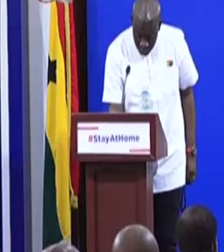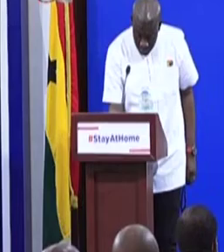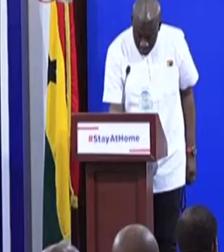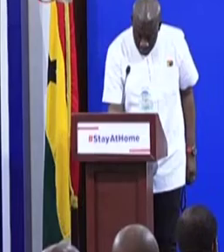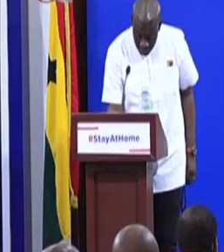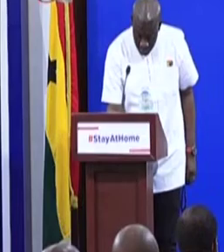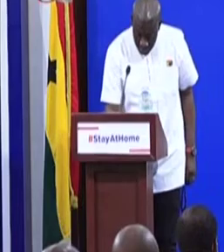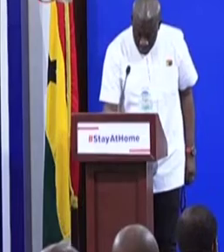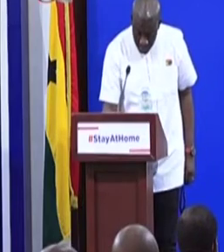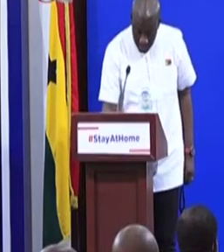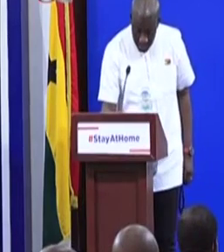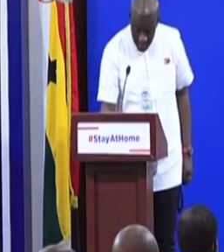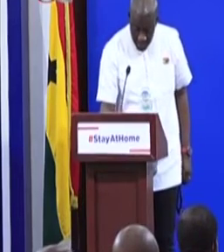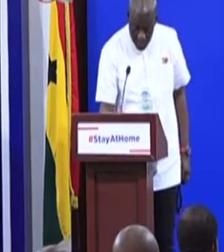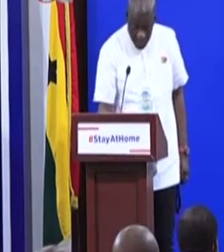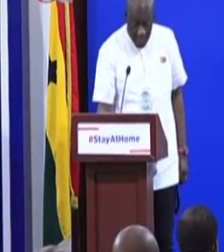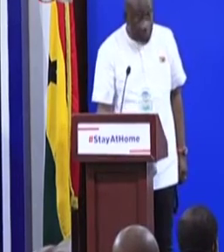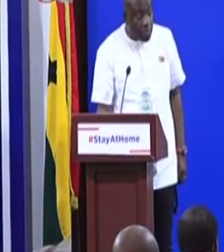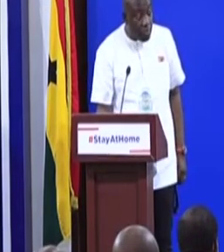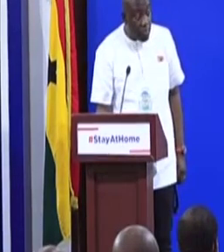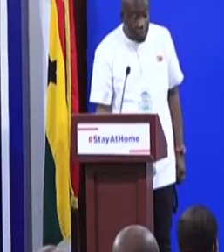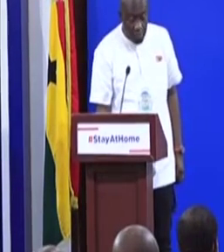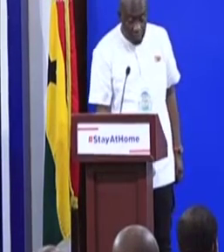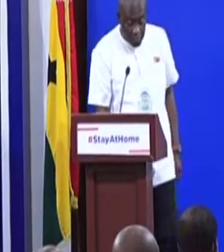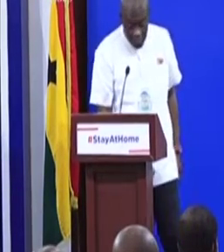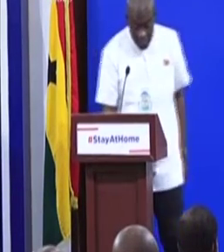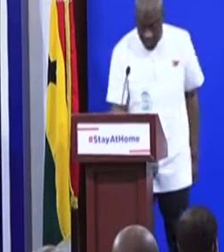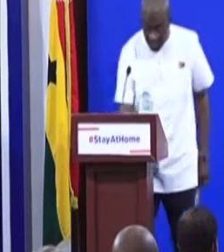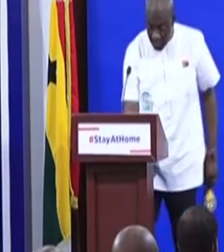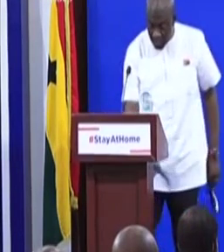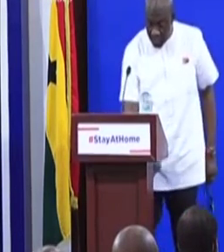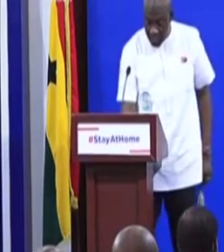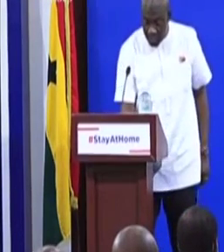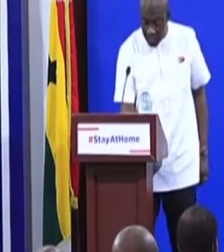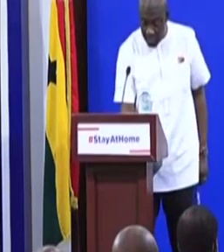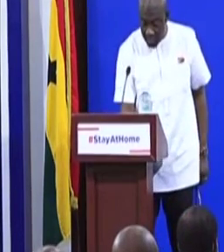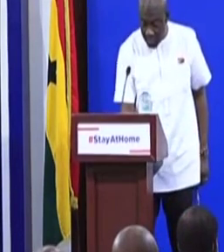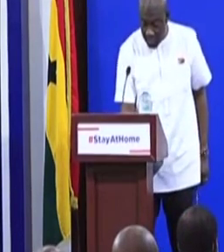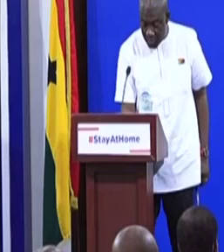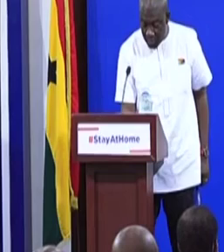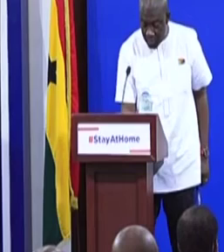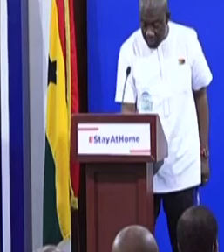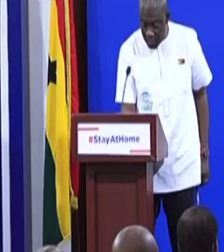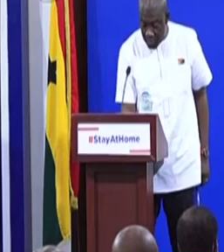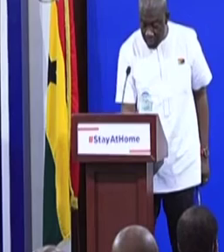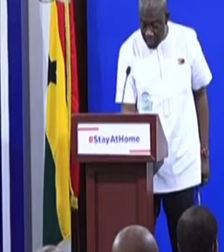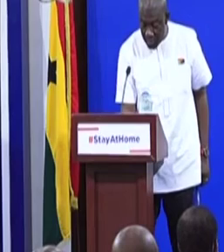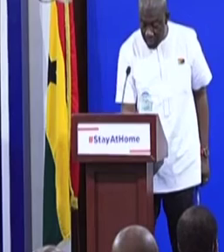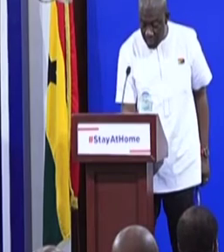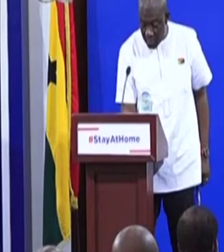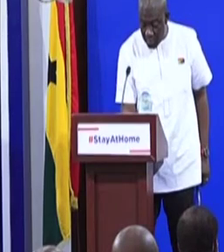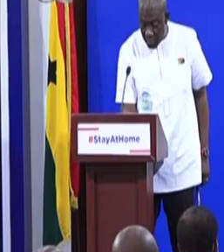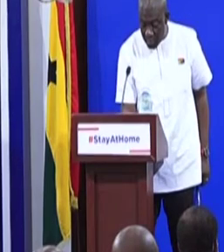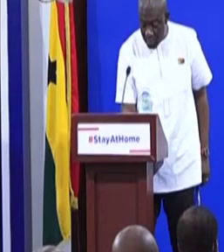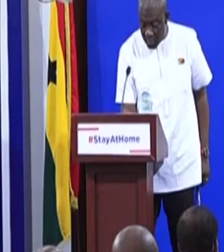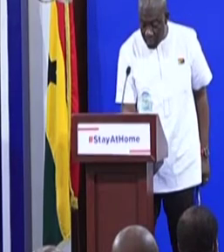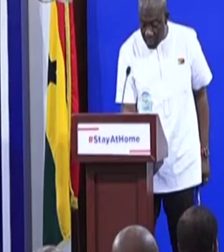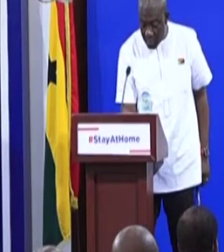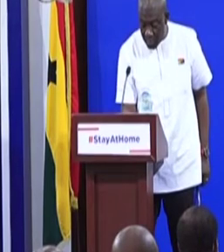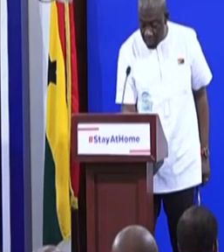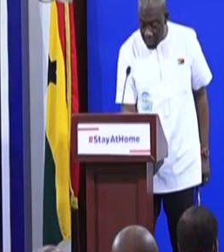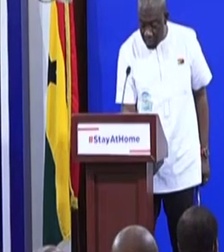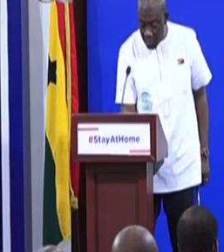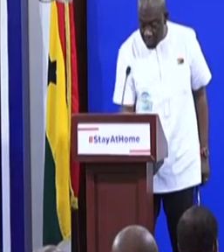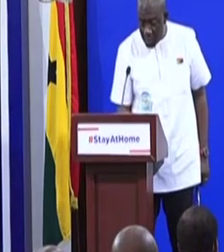how the app works, but then we are asking how safe, because when you're downloading the app, it asks for so many permissions on your